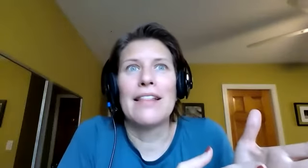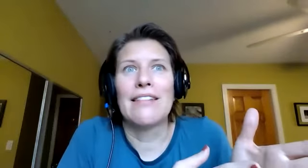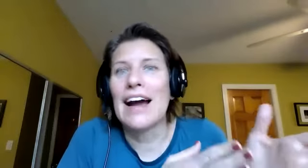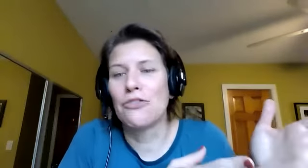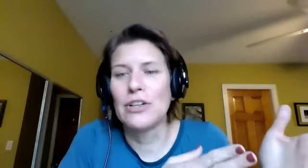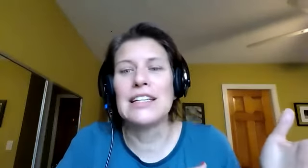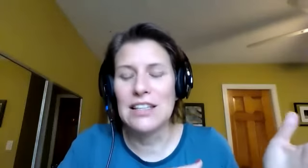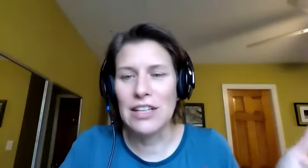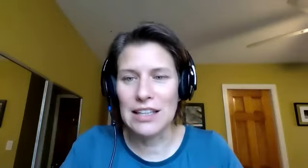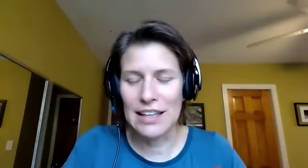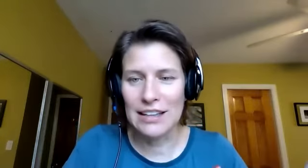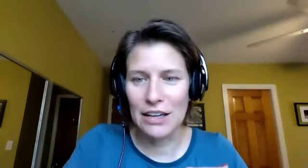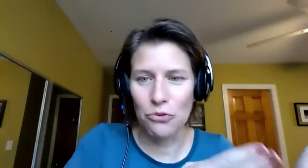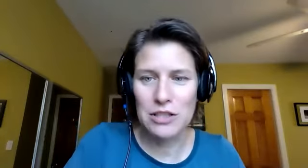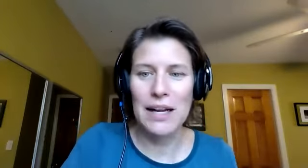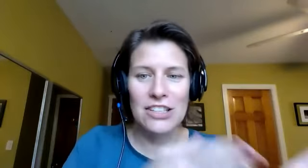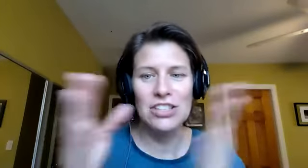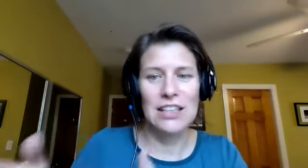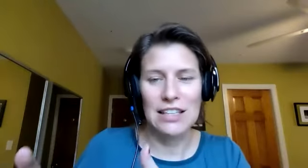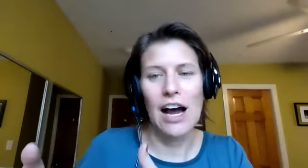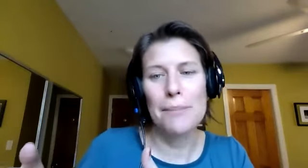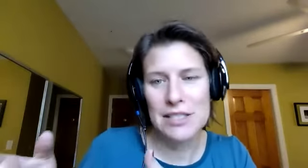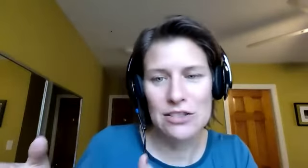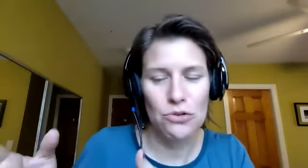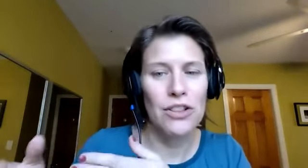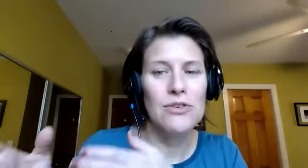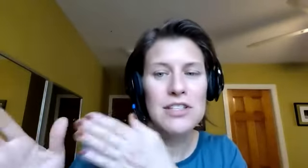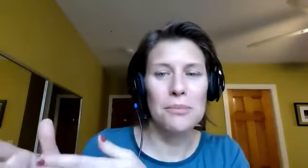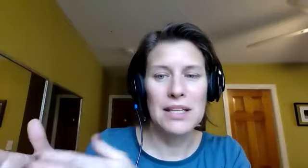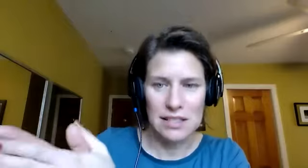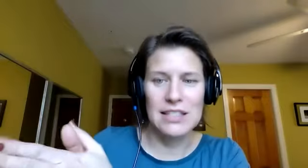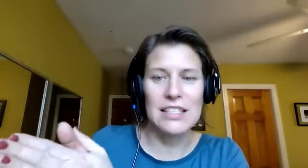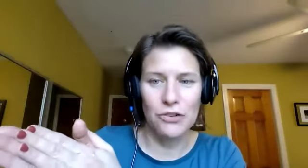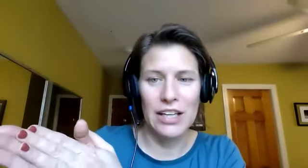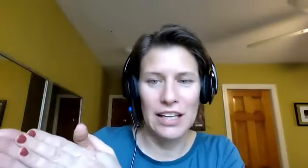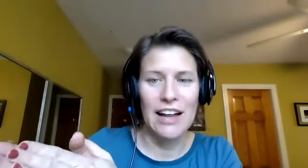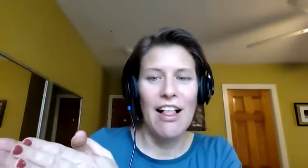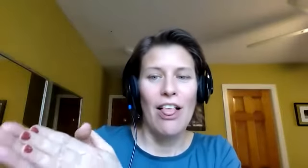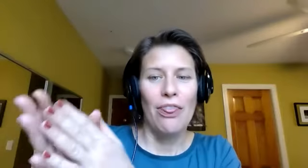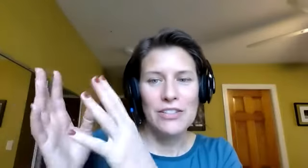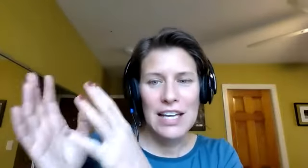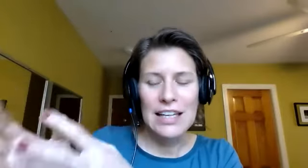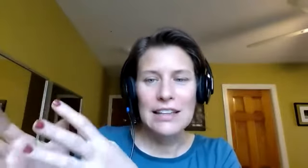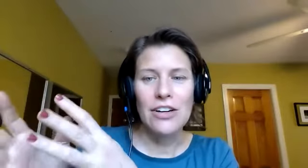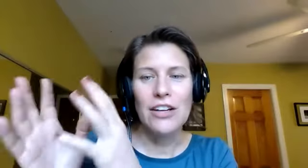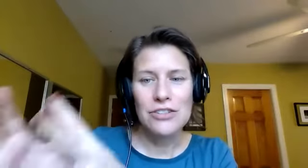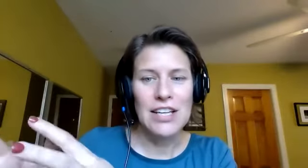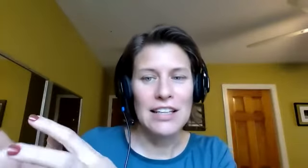the lack of creativity that, that affords, but I actually think the opposite is true. And those that are being successful in it, they're taking, they're understanding